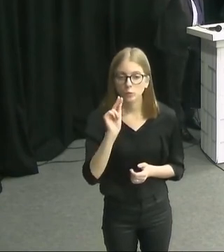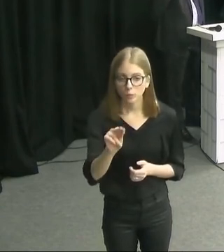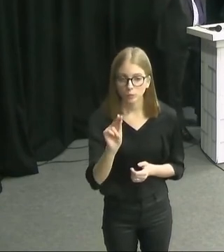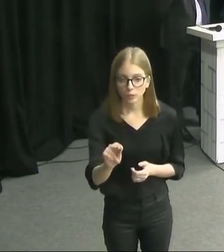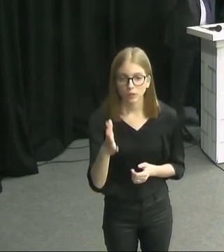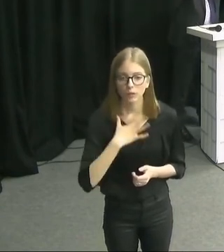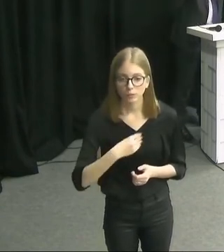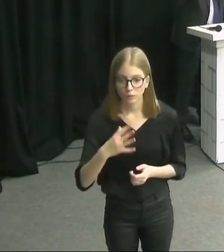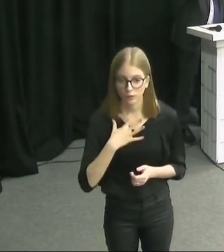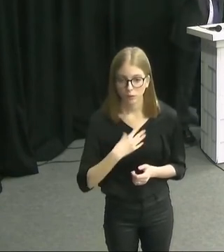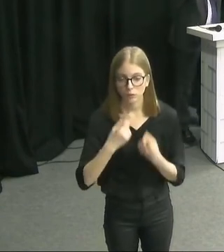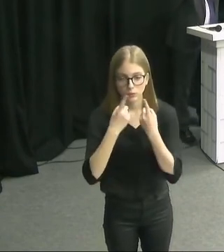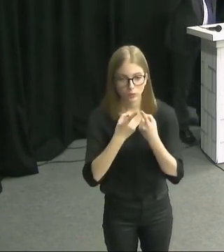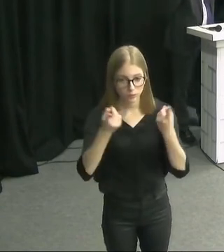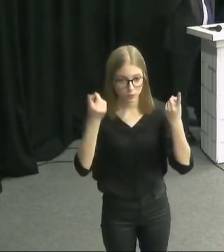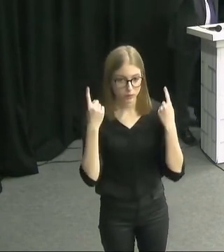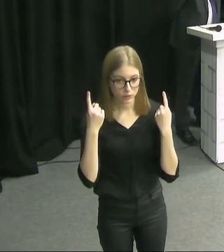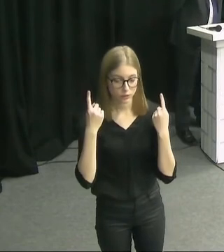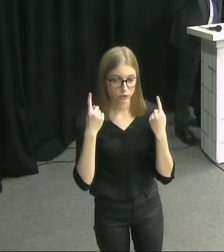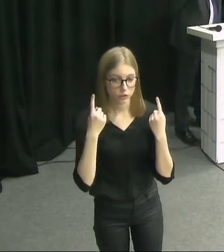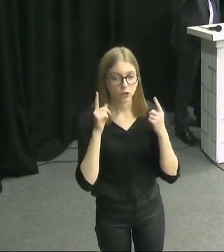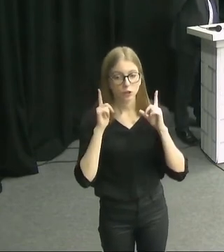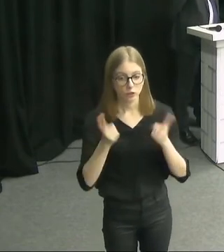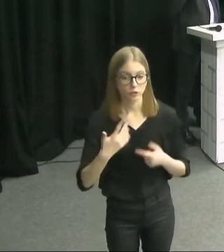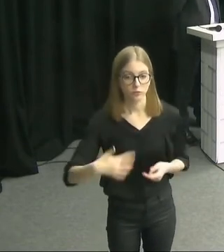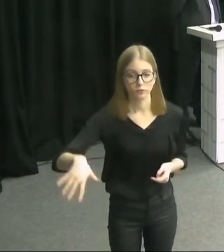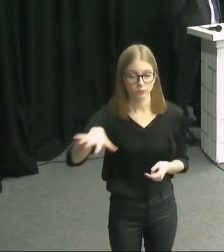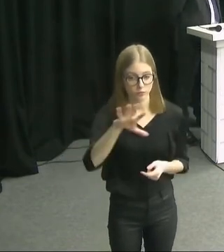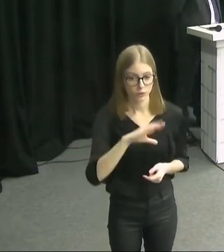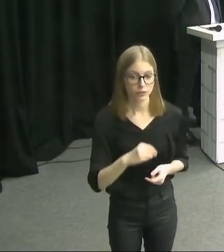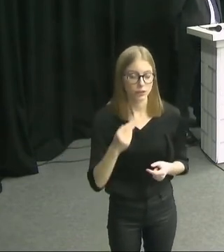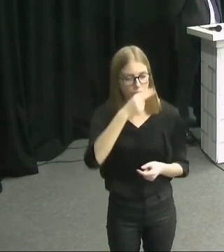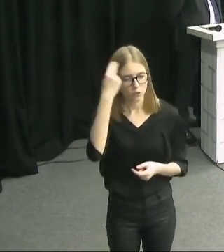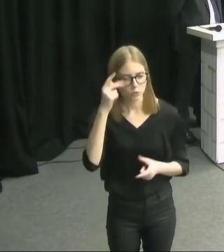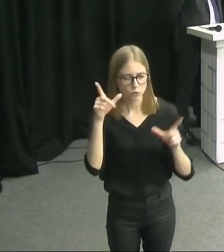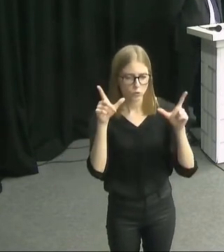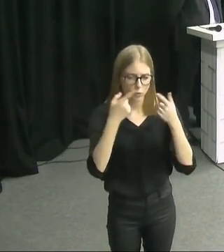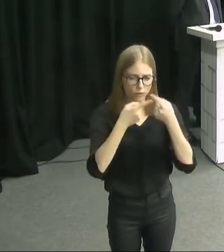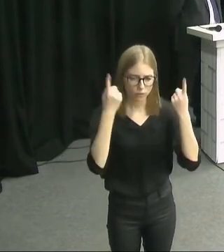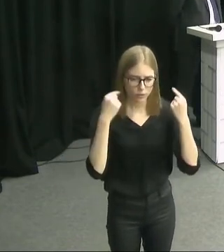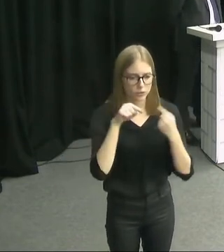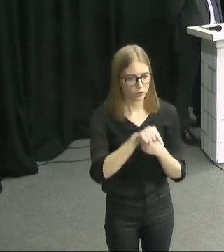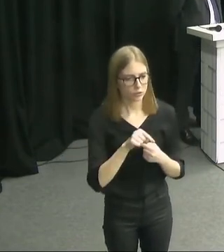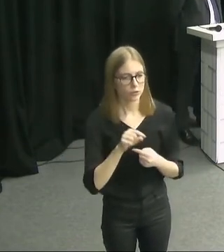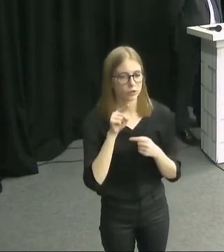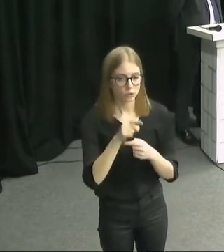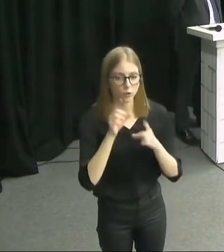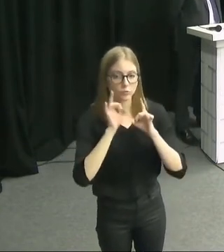Professor Arturas, I would like to remind you that the Vilnius University, amongst the other universities in